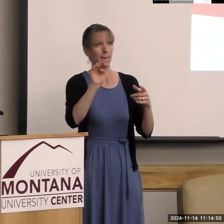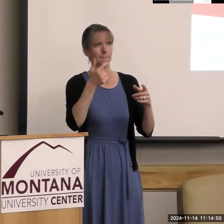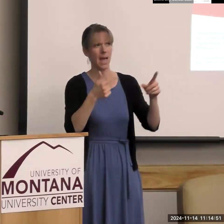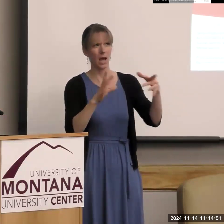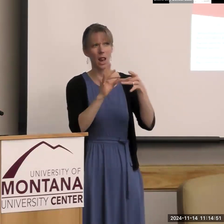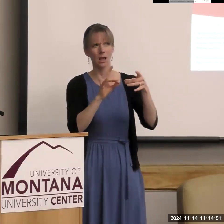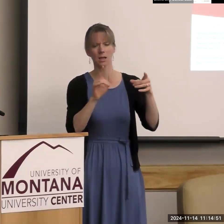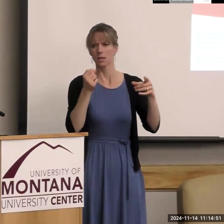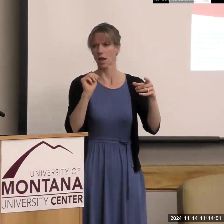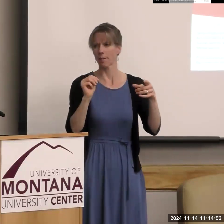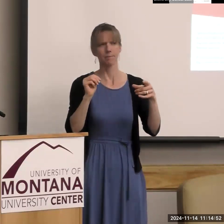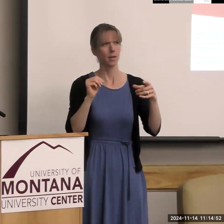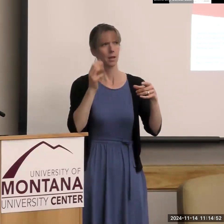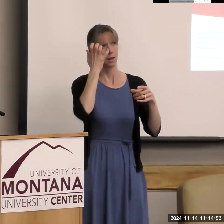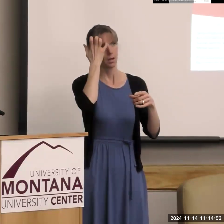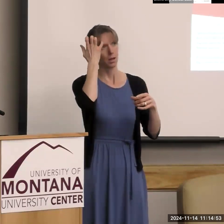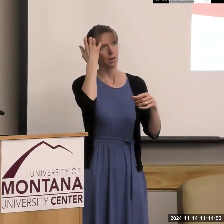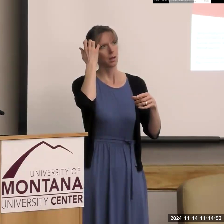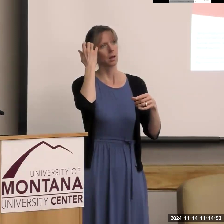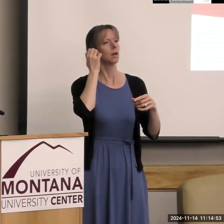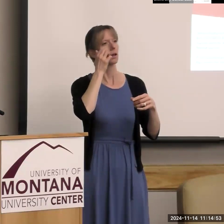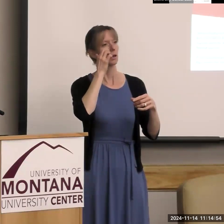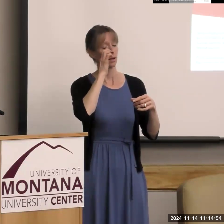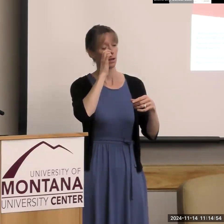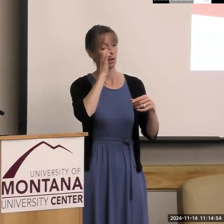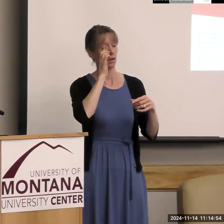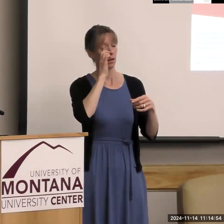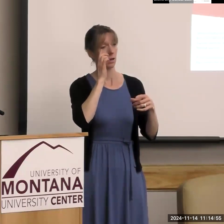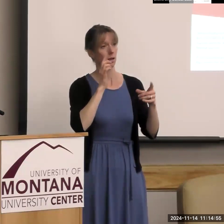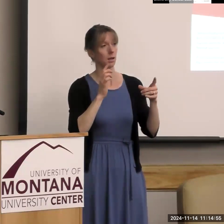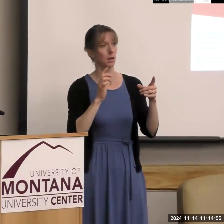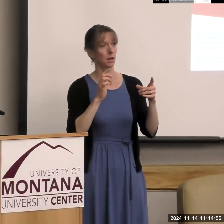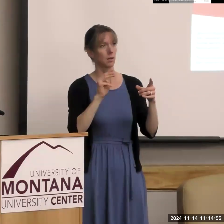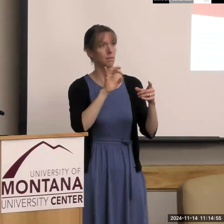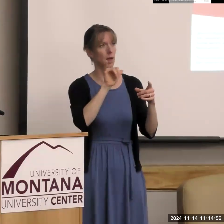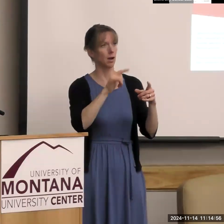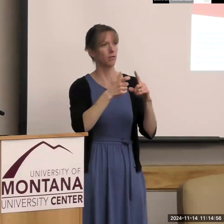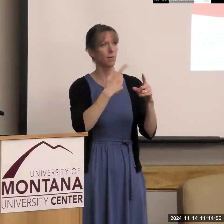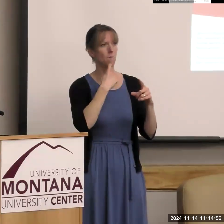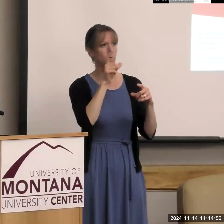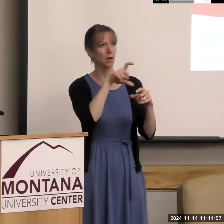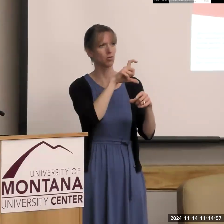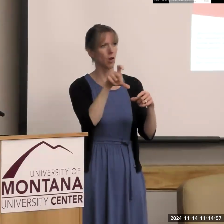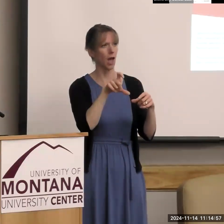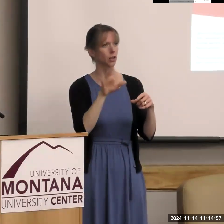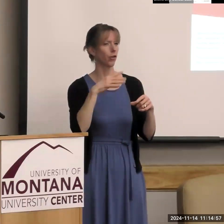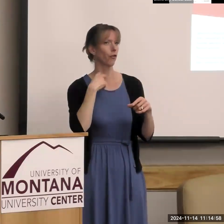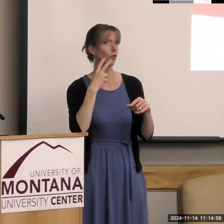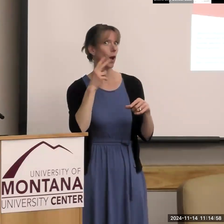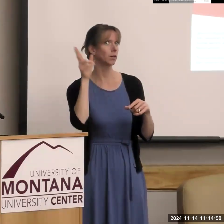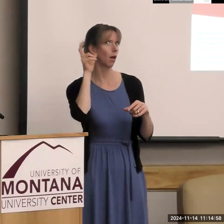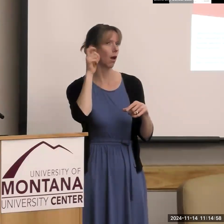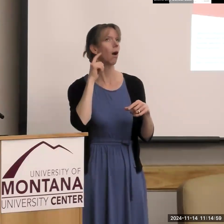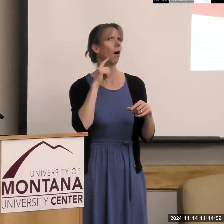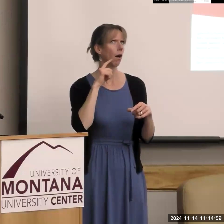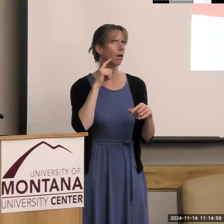prompt you just because I heard and I heard Mary Casey Locker's from the Red Cross voice in my head.